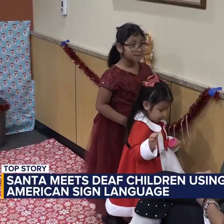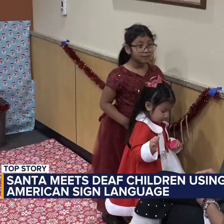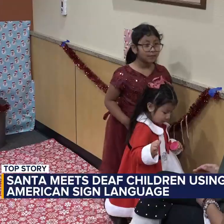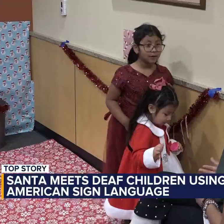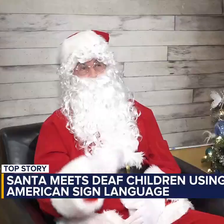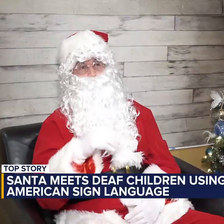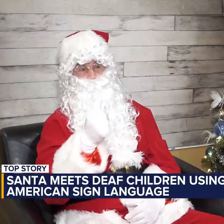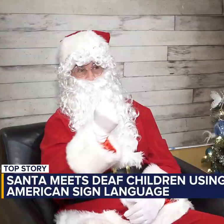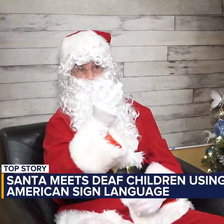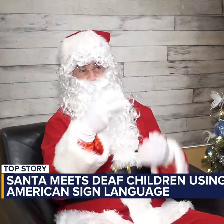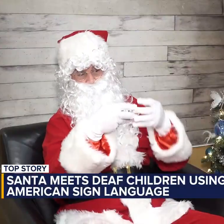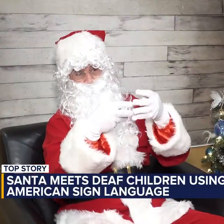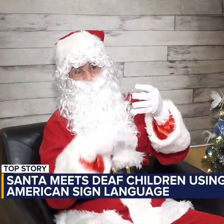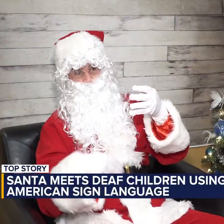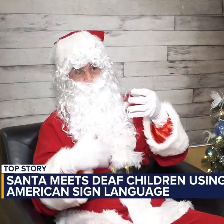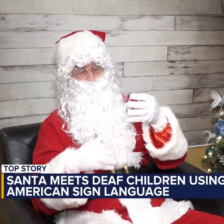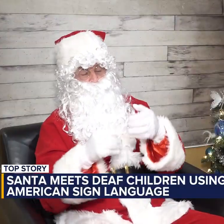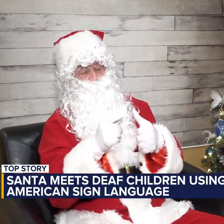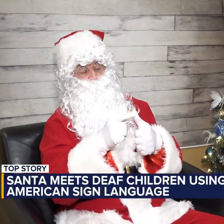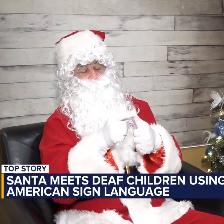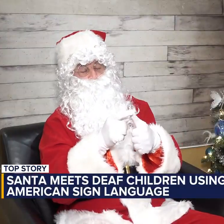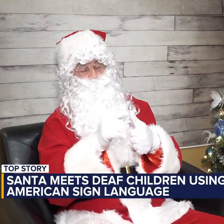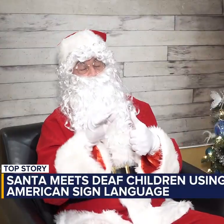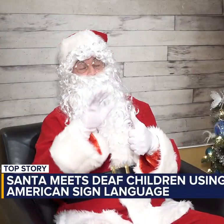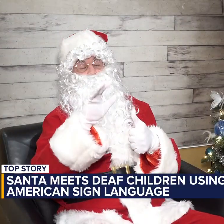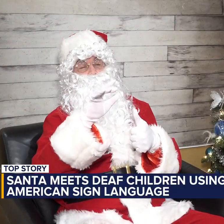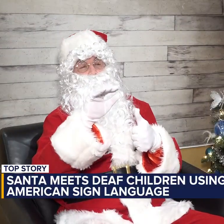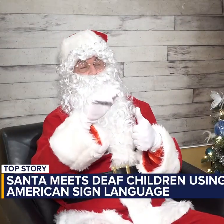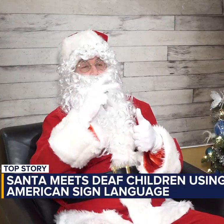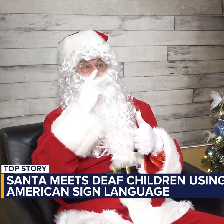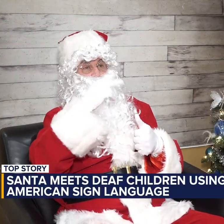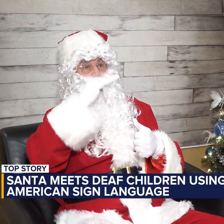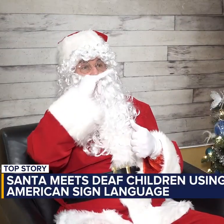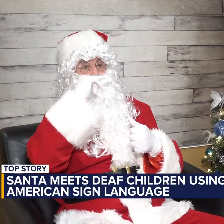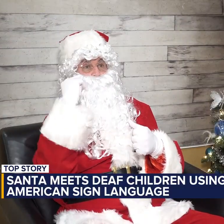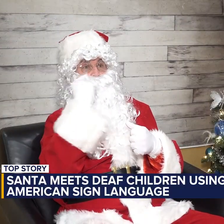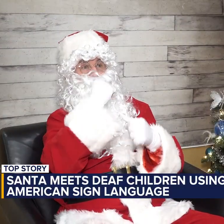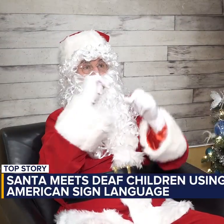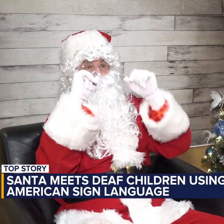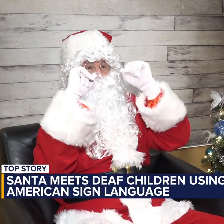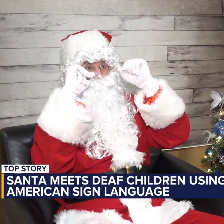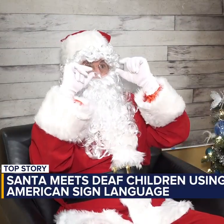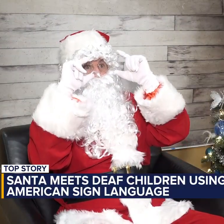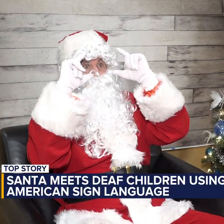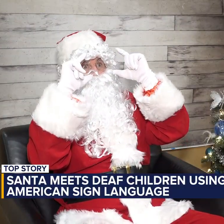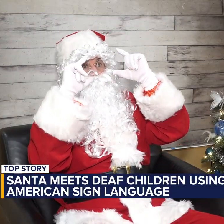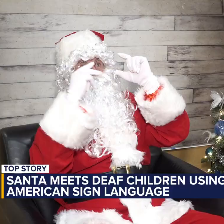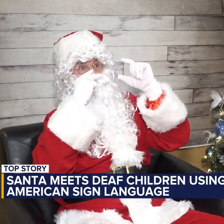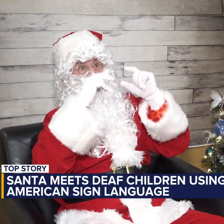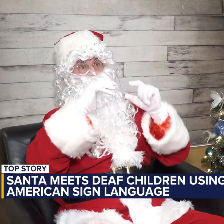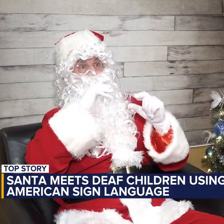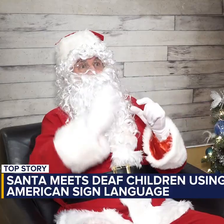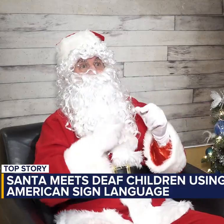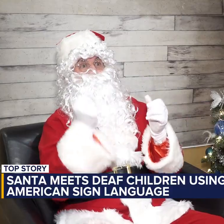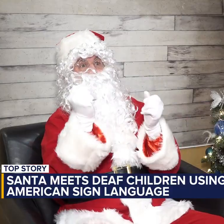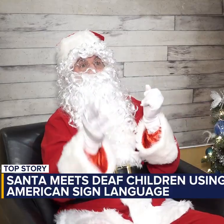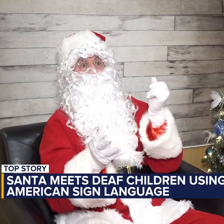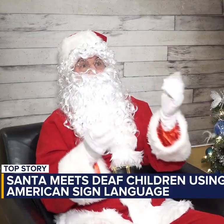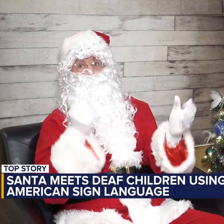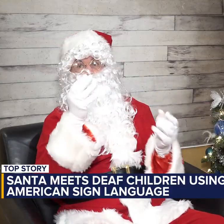it. Oh gosh, there's a list of favorite things. When I could see the kids' eyes light up when they see me signing